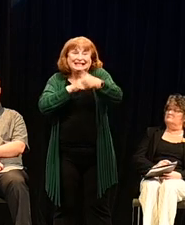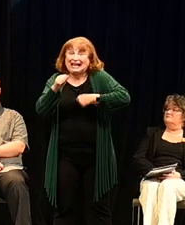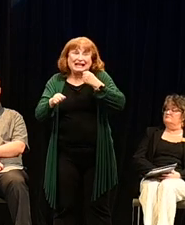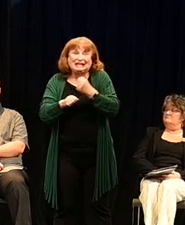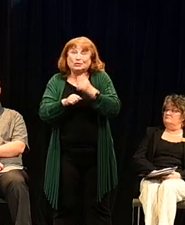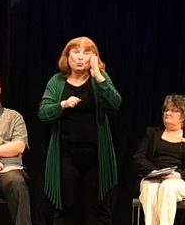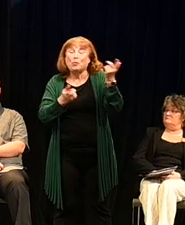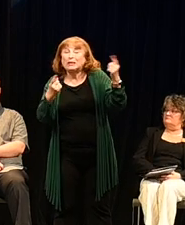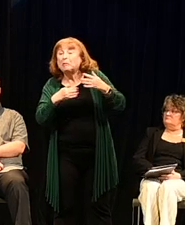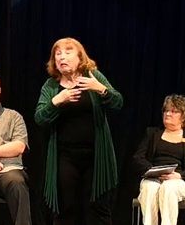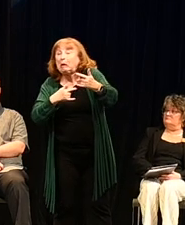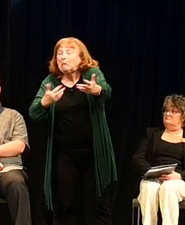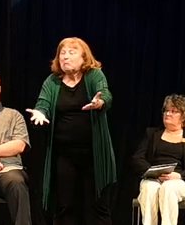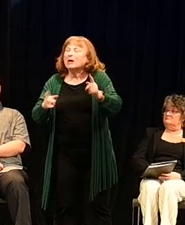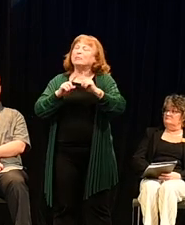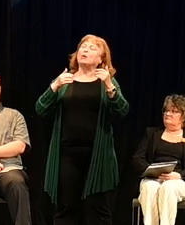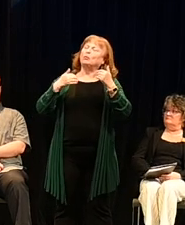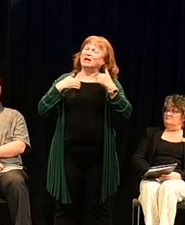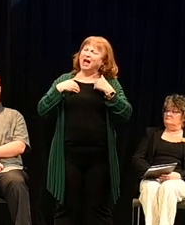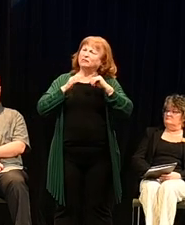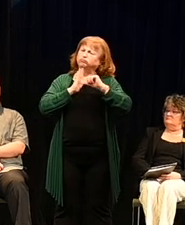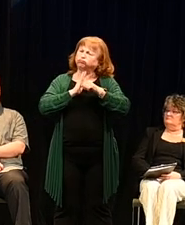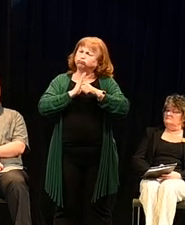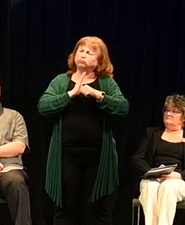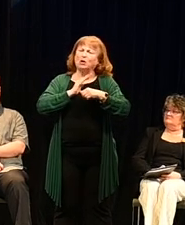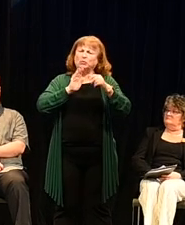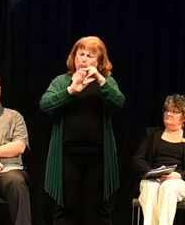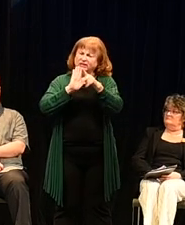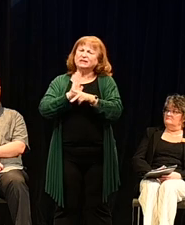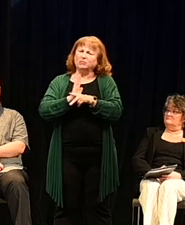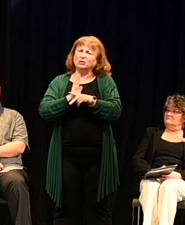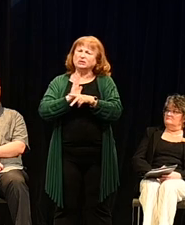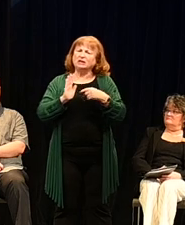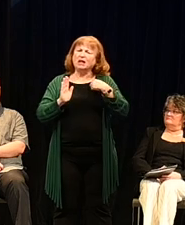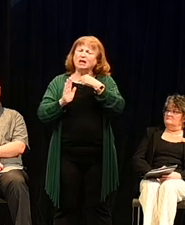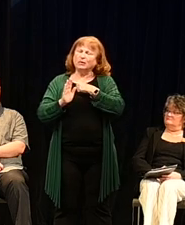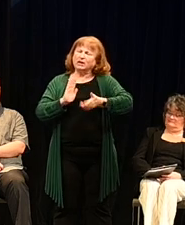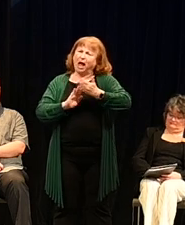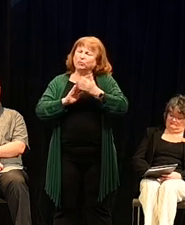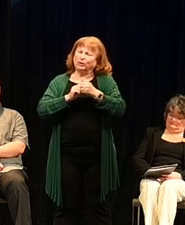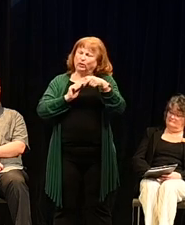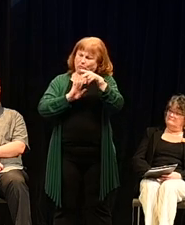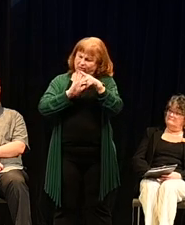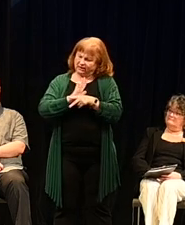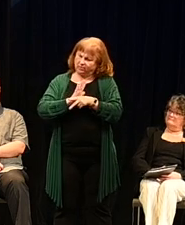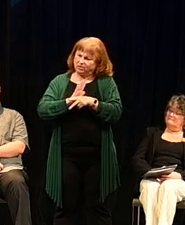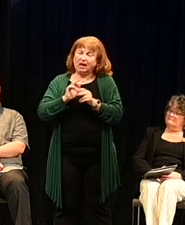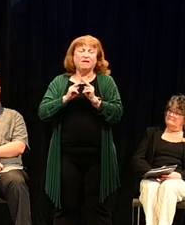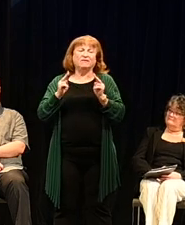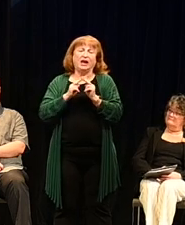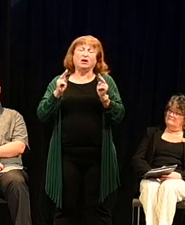are going to bring. But we do have underlying principles which we are operating from, which are